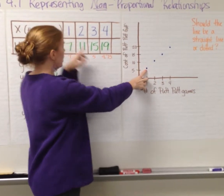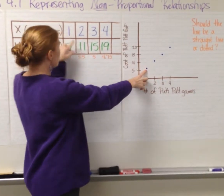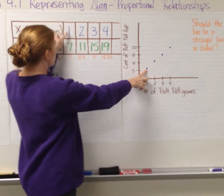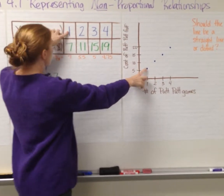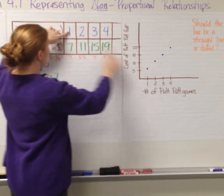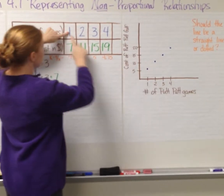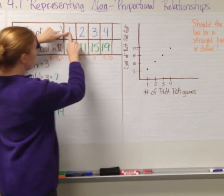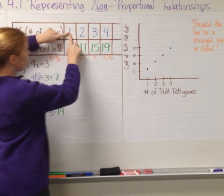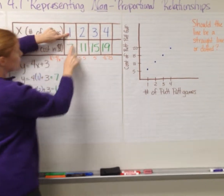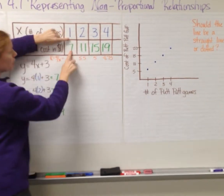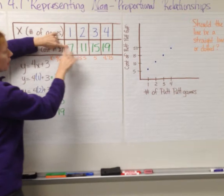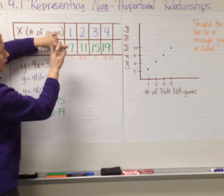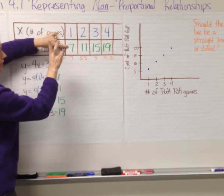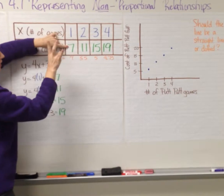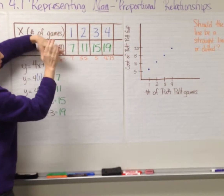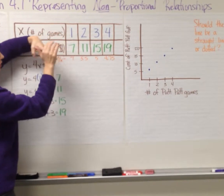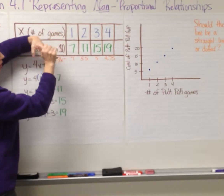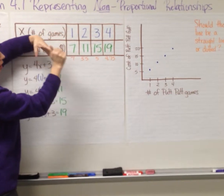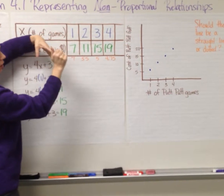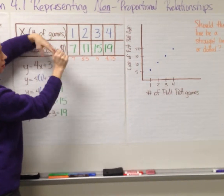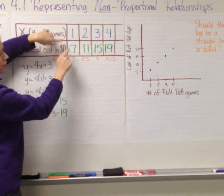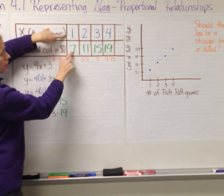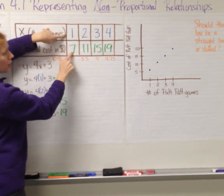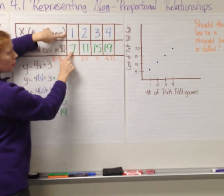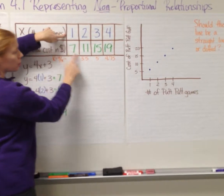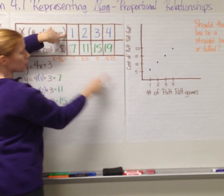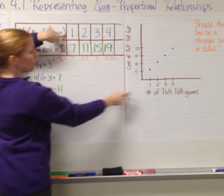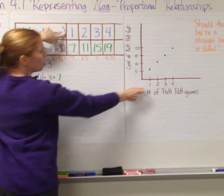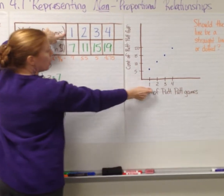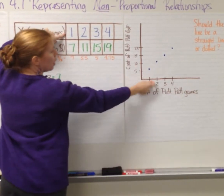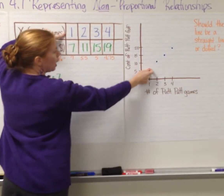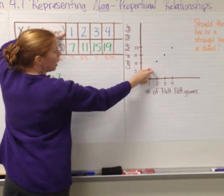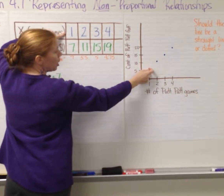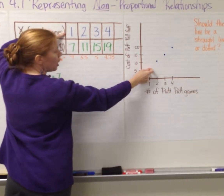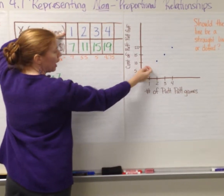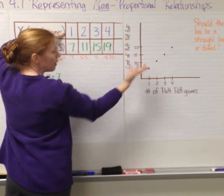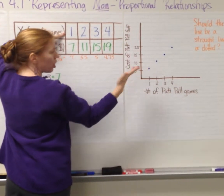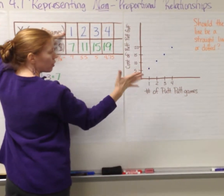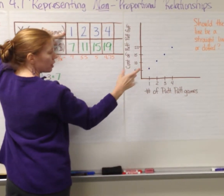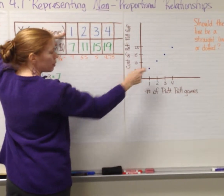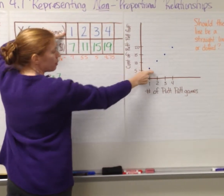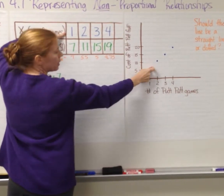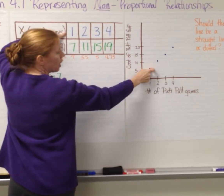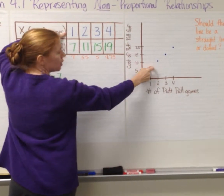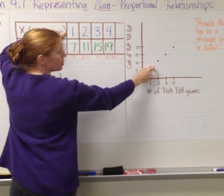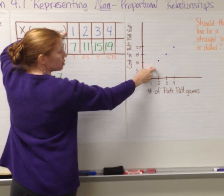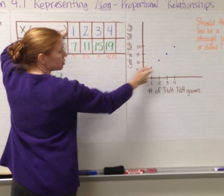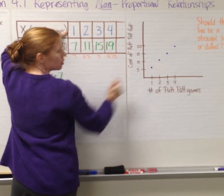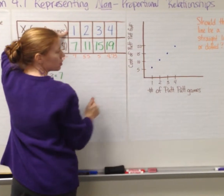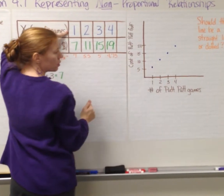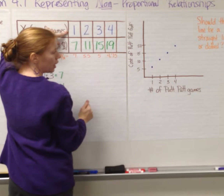okay, one game is $7. So I have already put my dot.